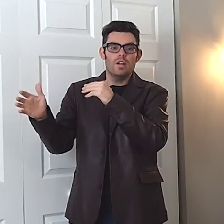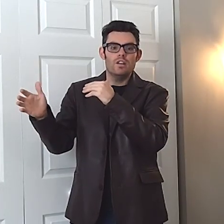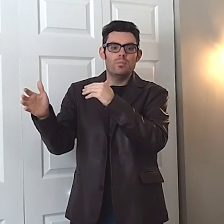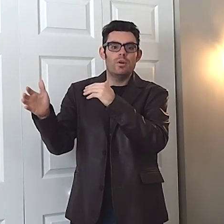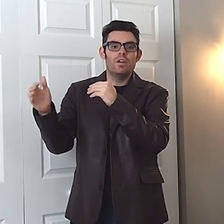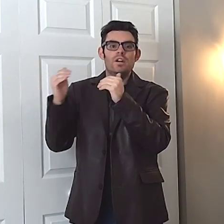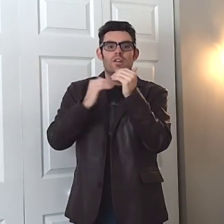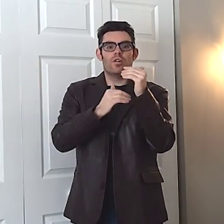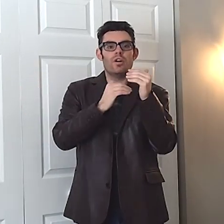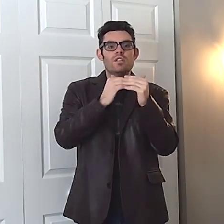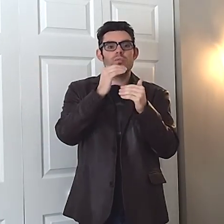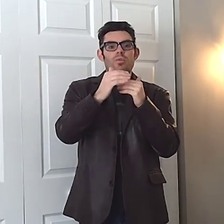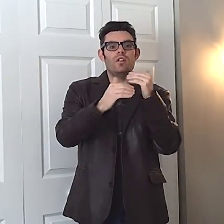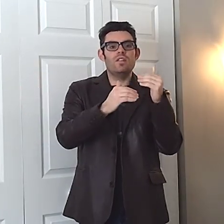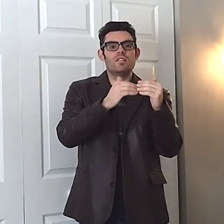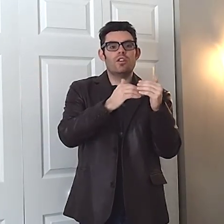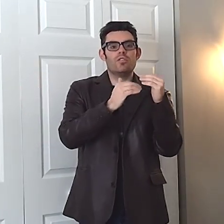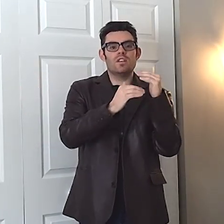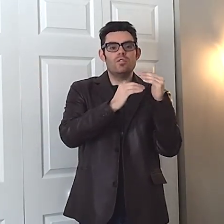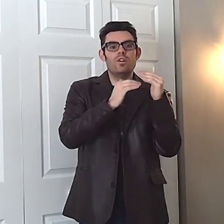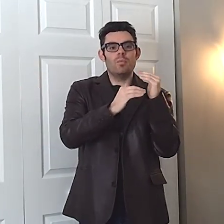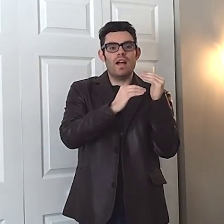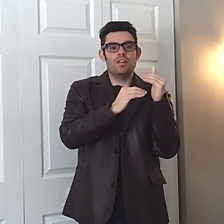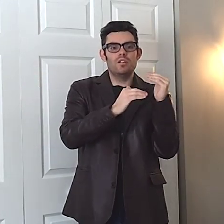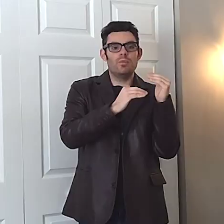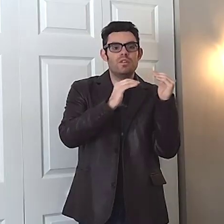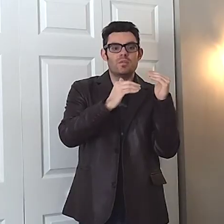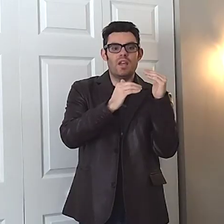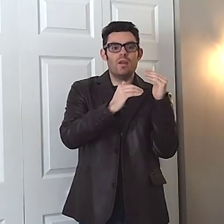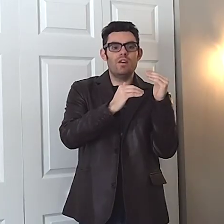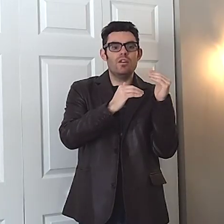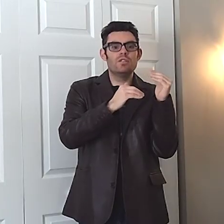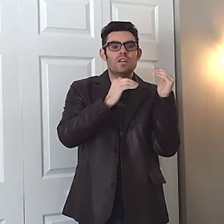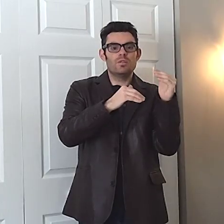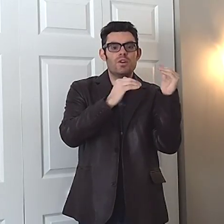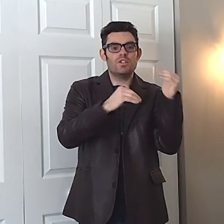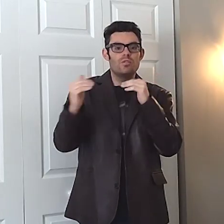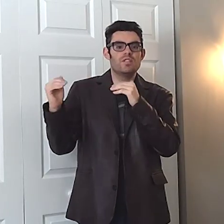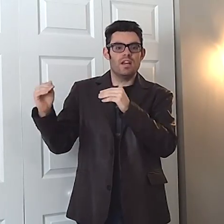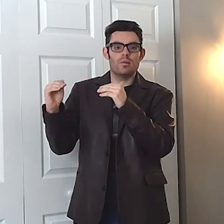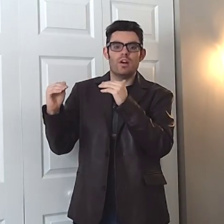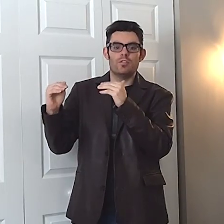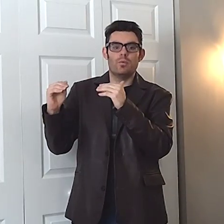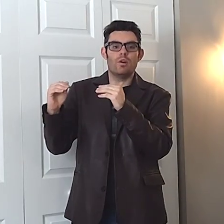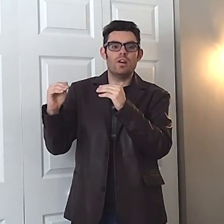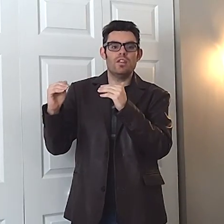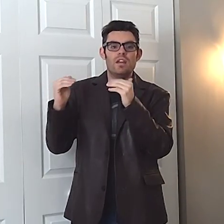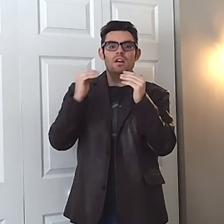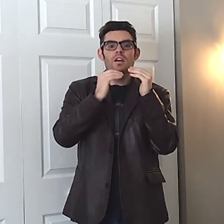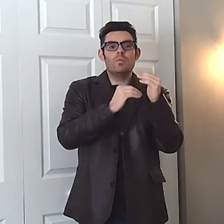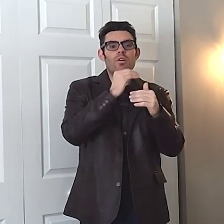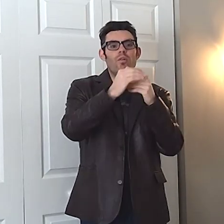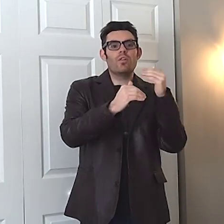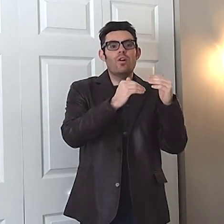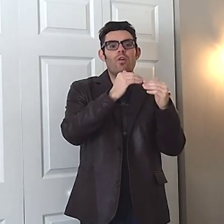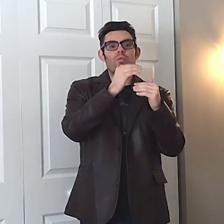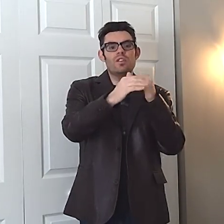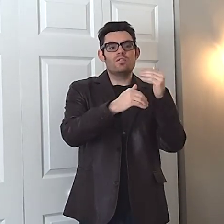in this book. There are some previous characters that do come back in this book, some cameos, especially towards the end. I'm not going to spoil anything. But overall, these are